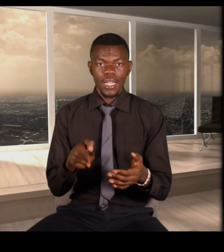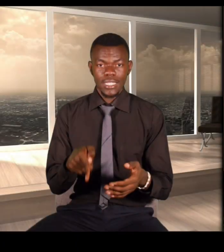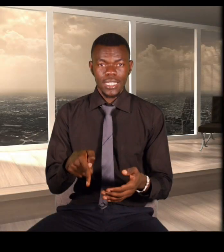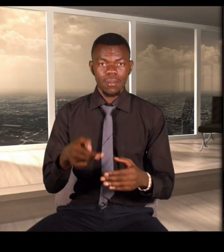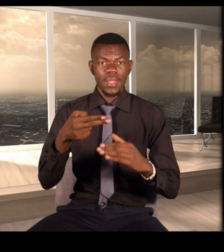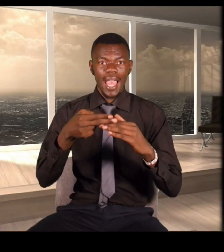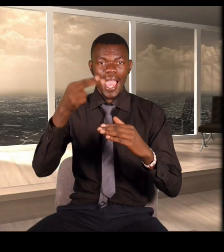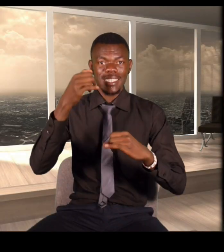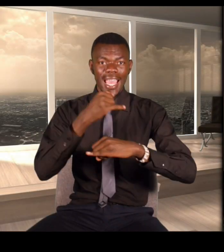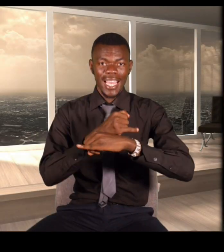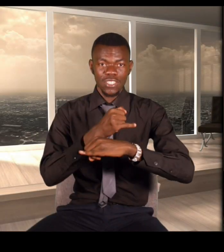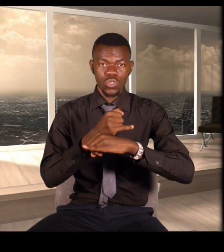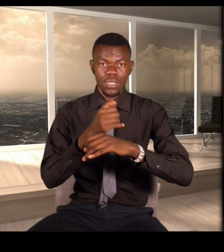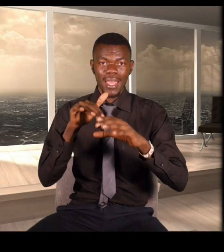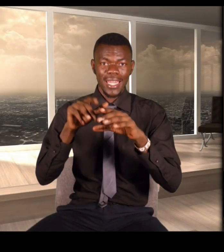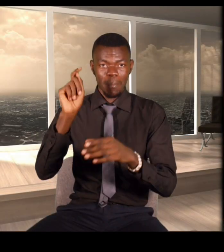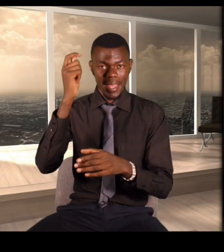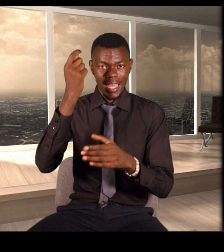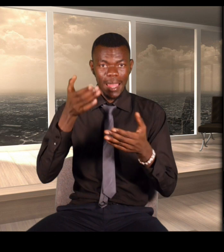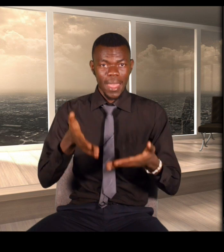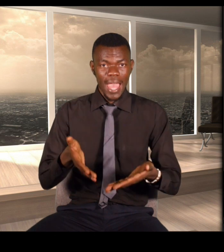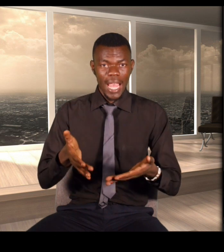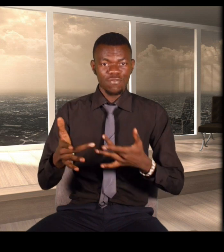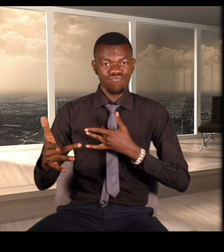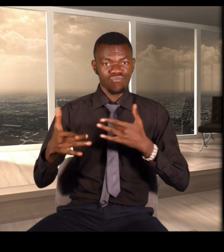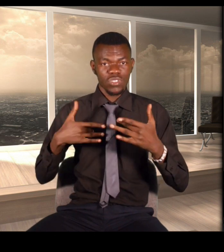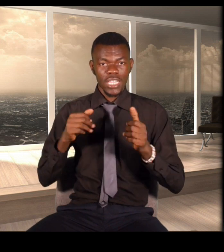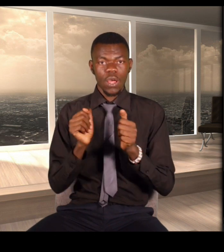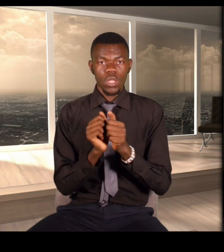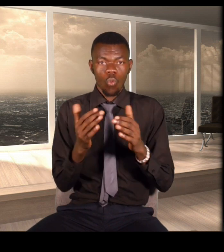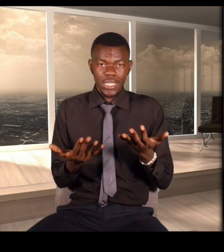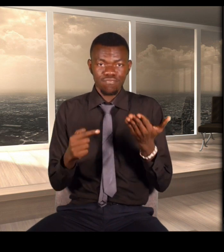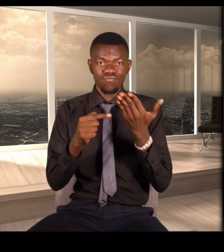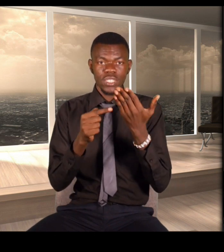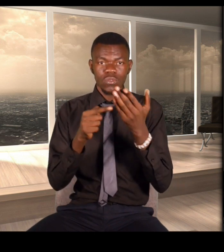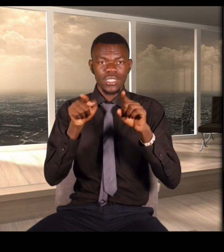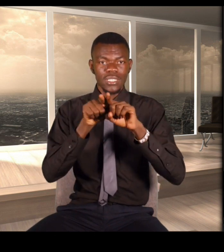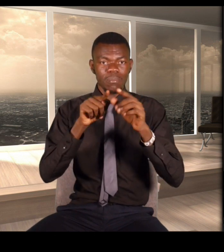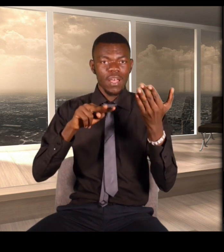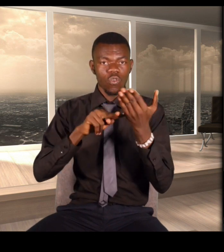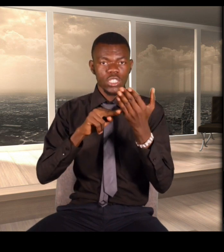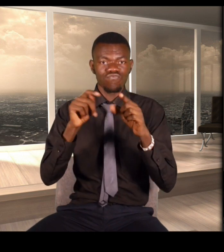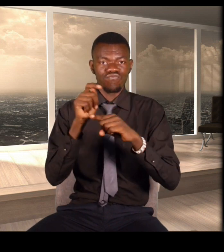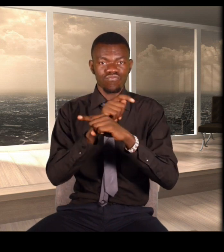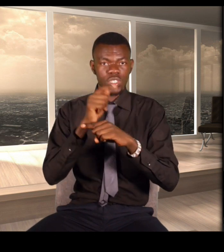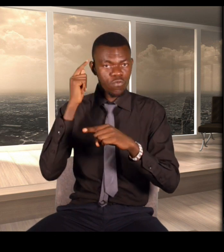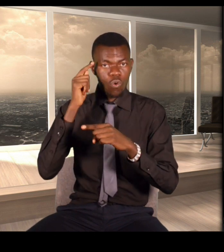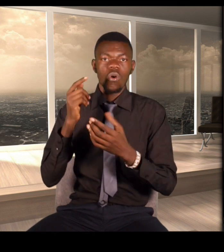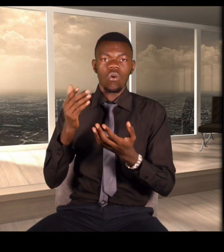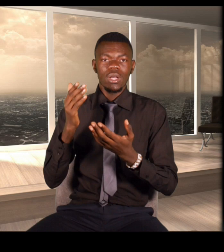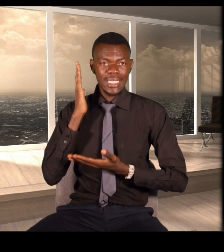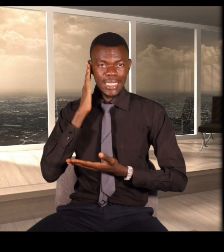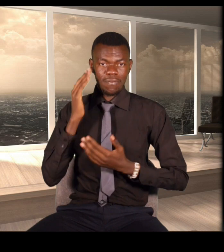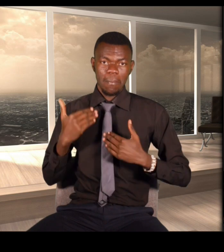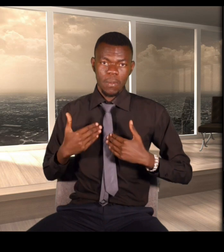It is the highest institute in Kenya that is concerned with technical and vocational training for those